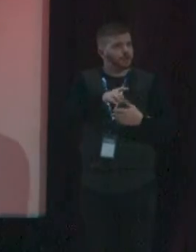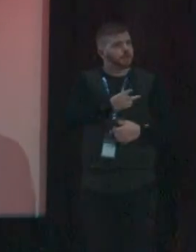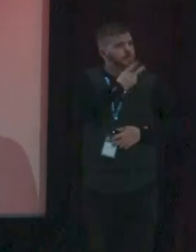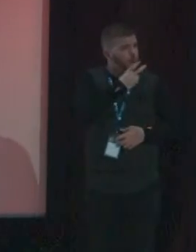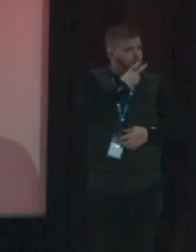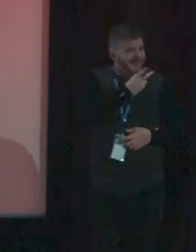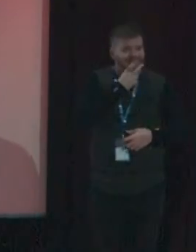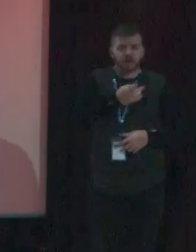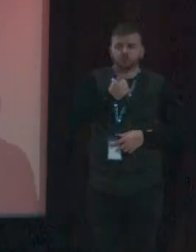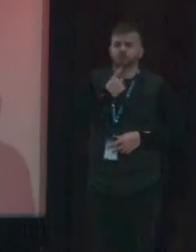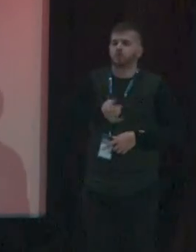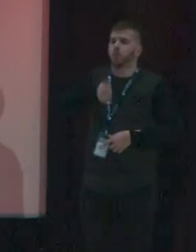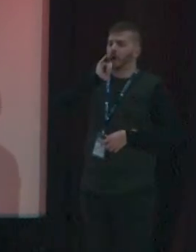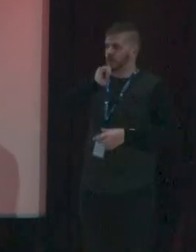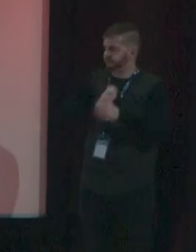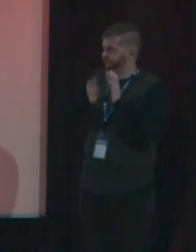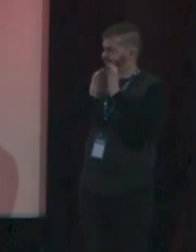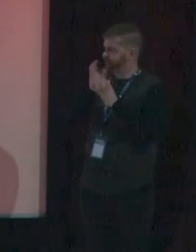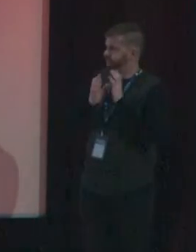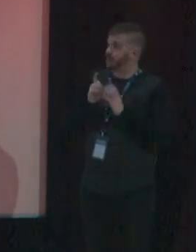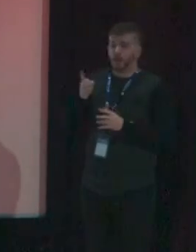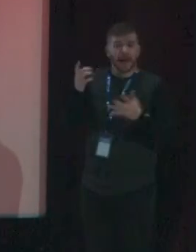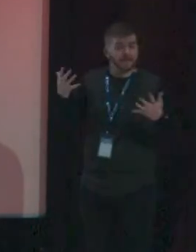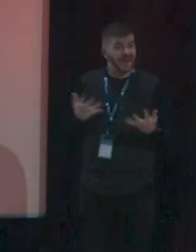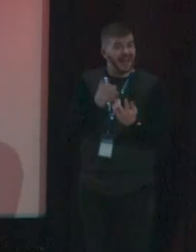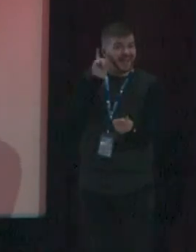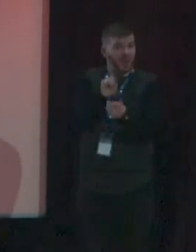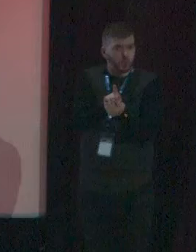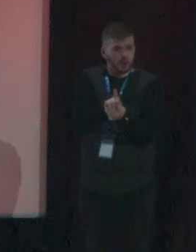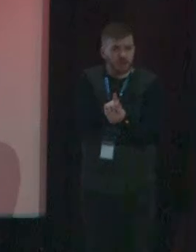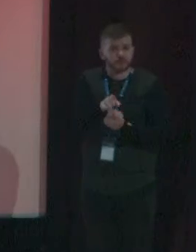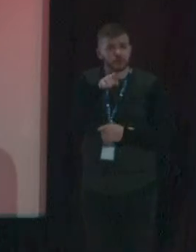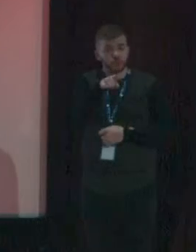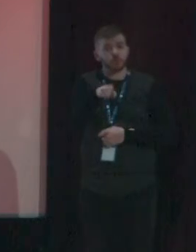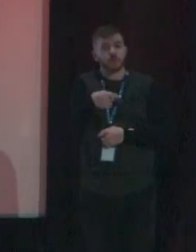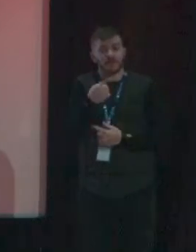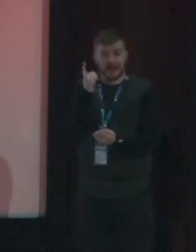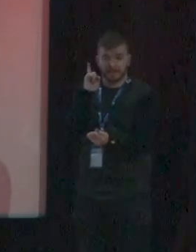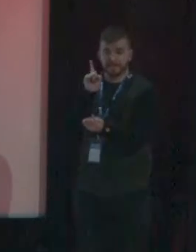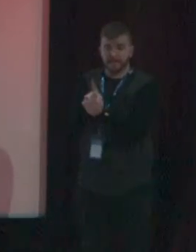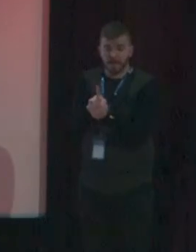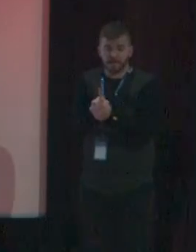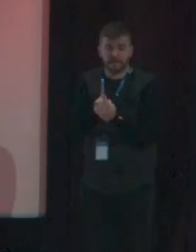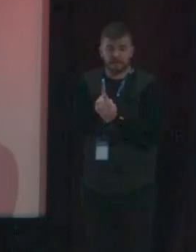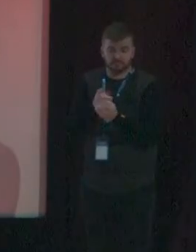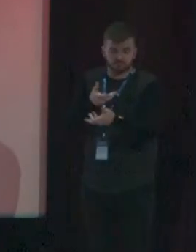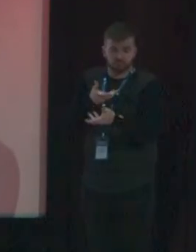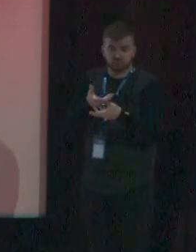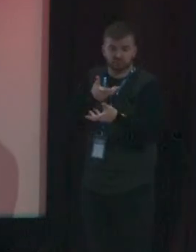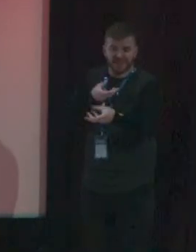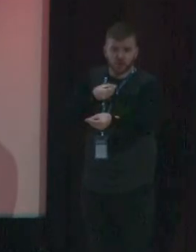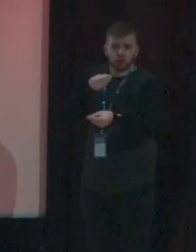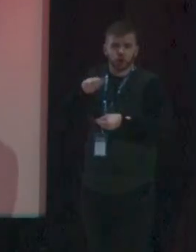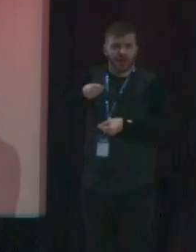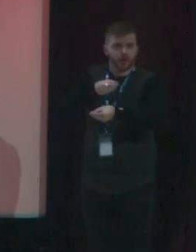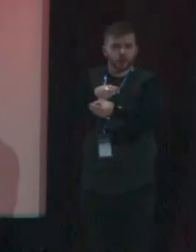wine. But it's a player encounter game. You and another player meet around the table and exchange